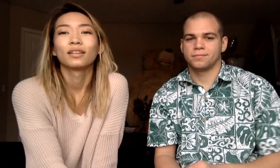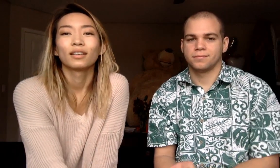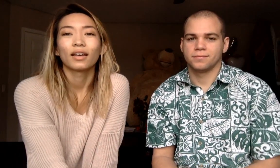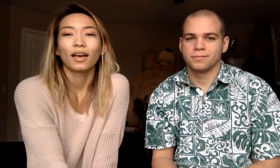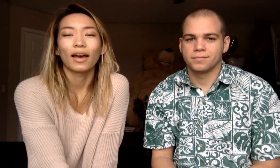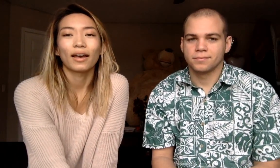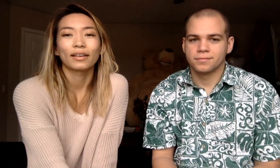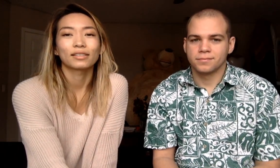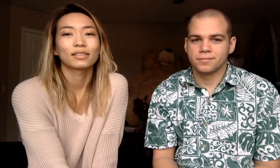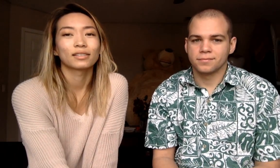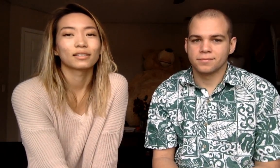asks,